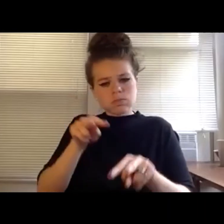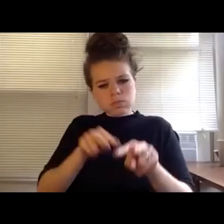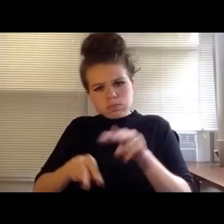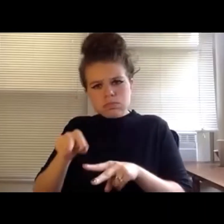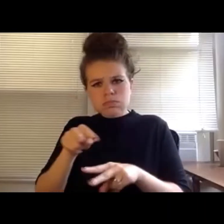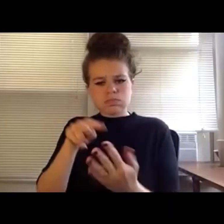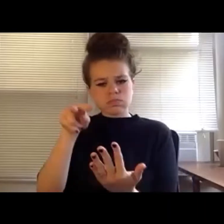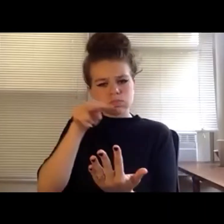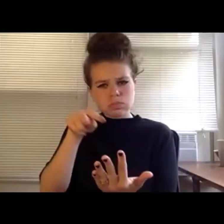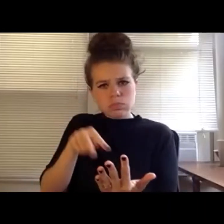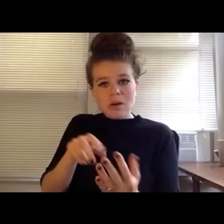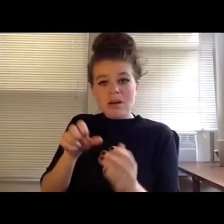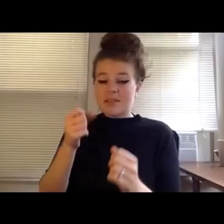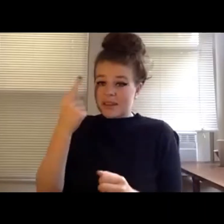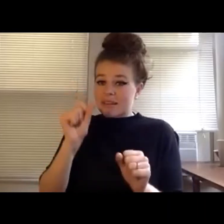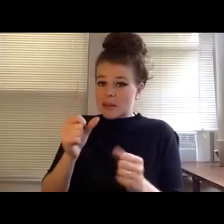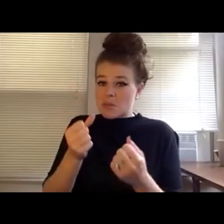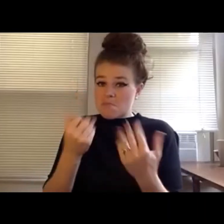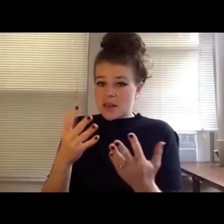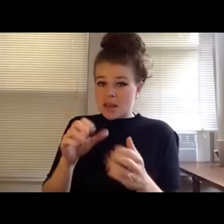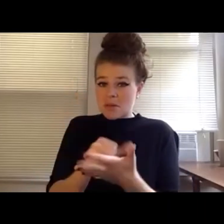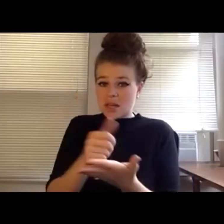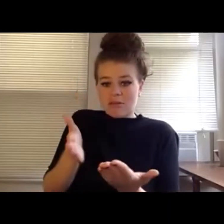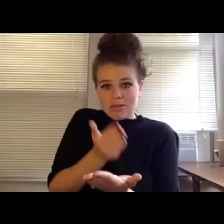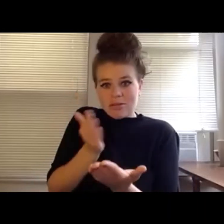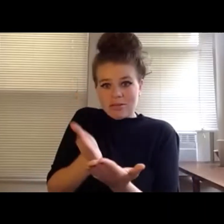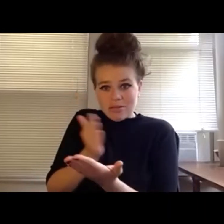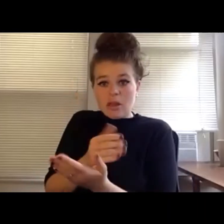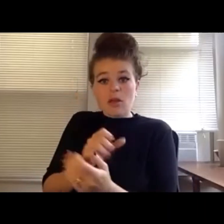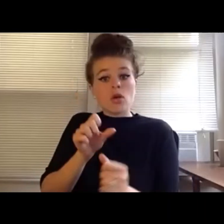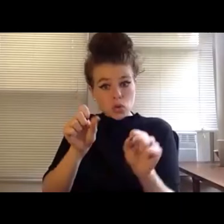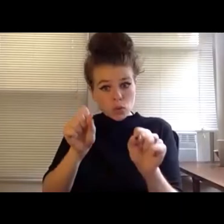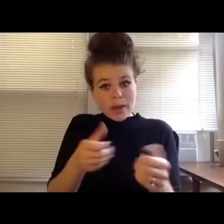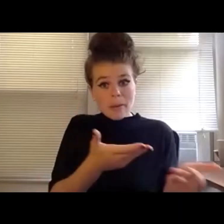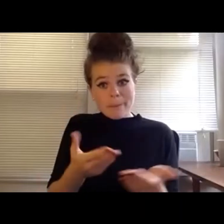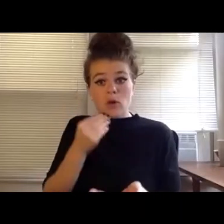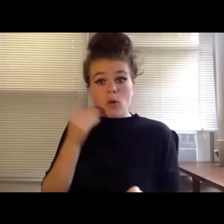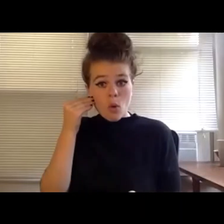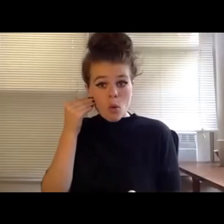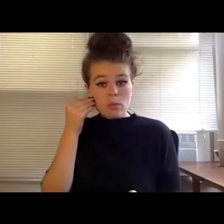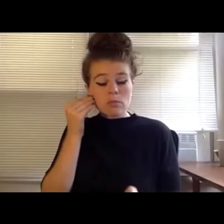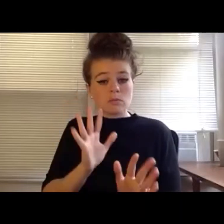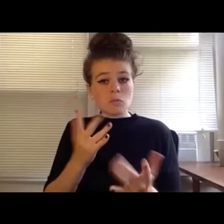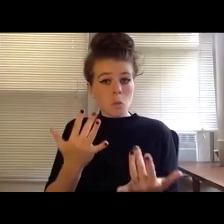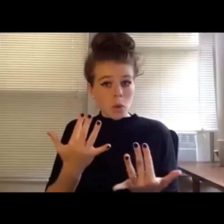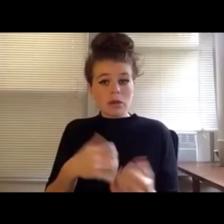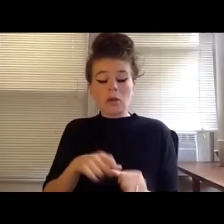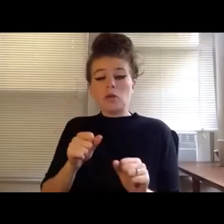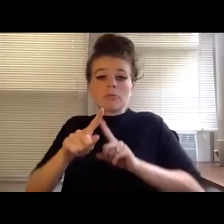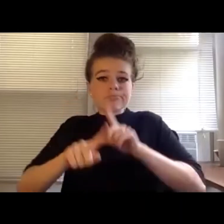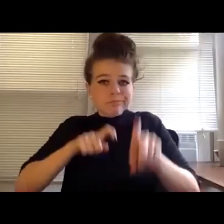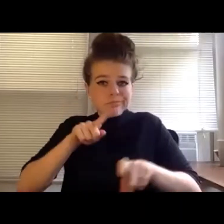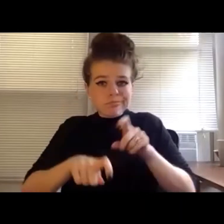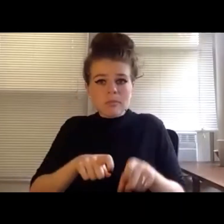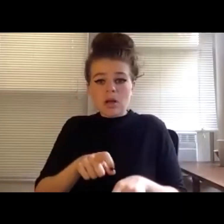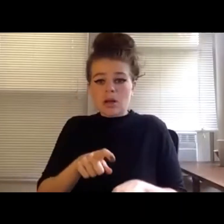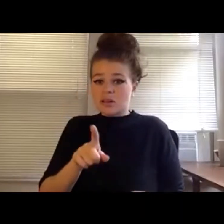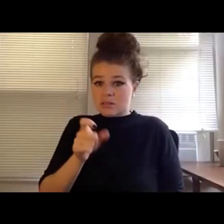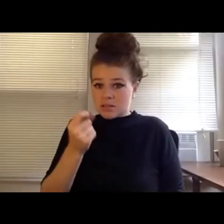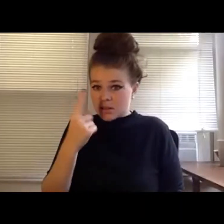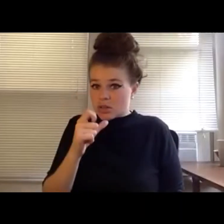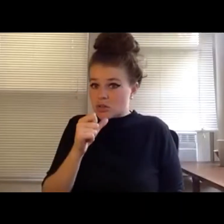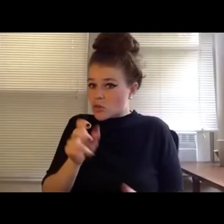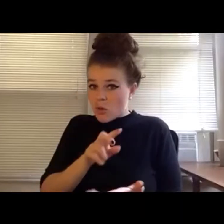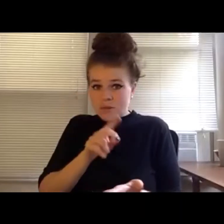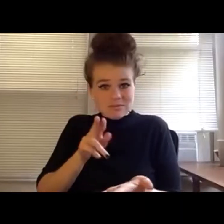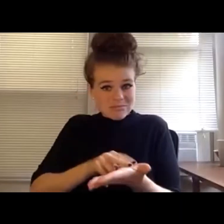be many, many pages, and you can bring it home. You can ask questions, and you should not be signing this document unless